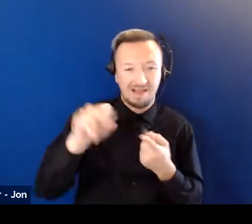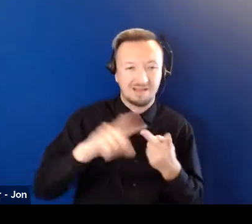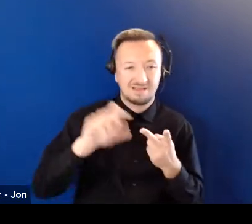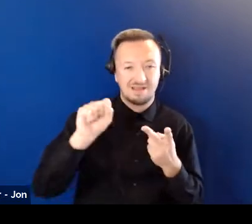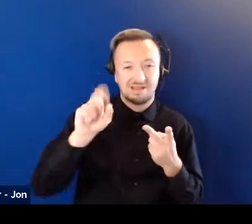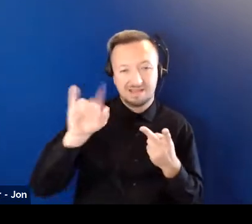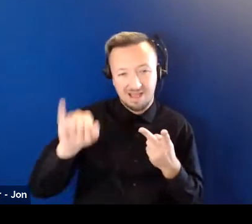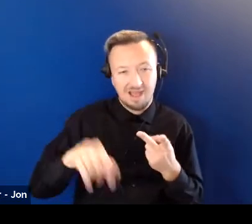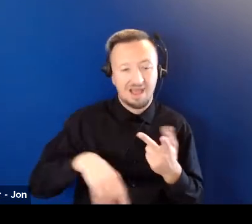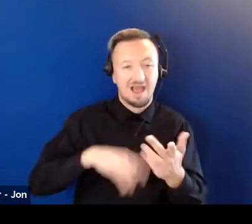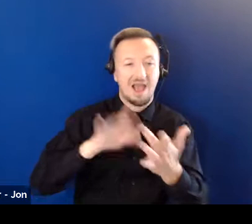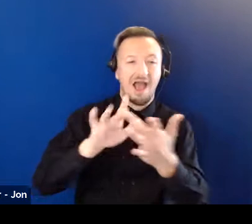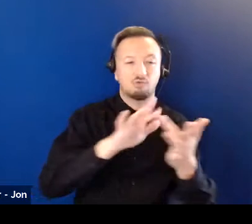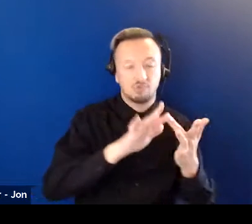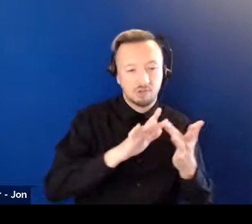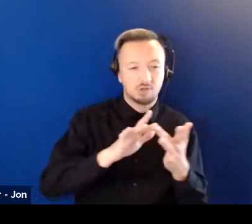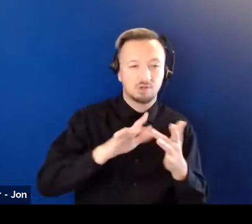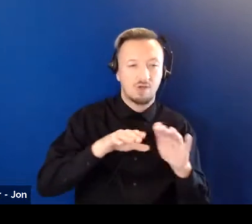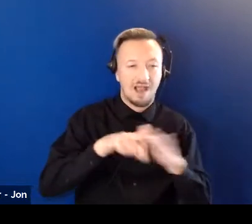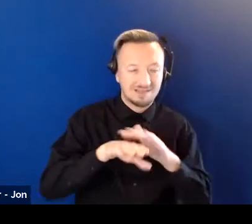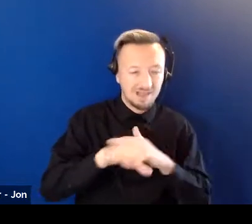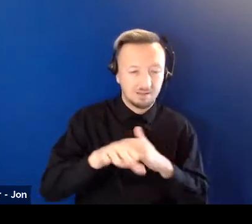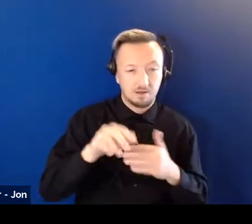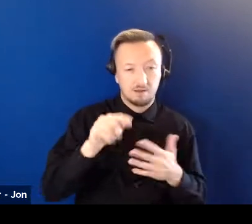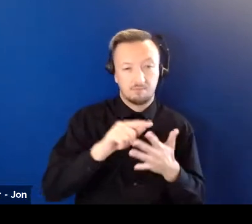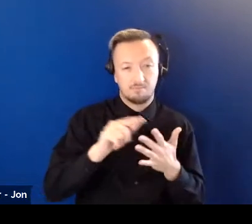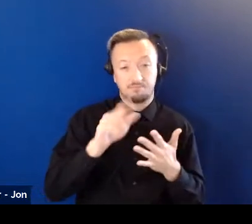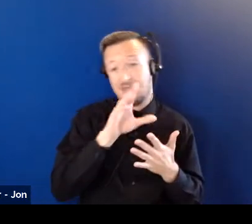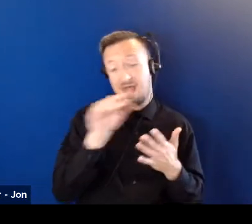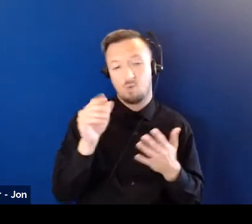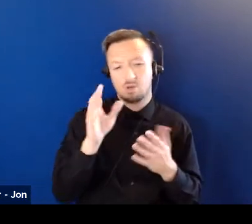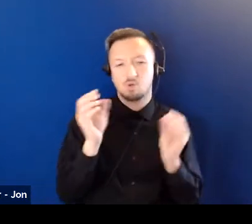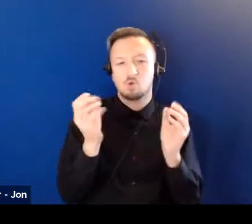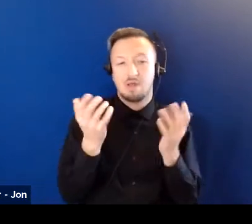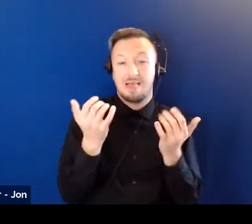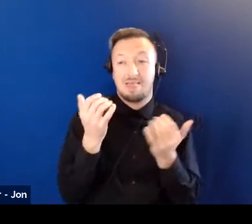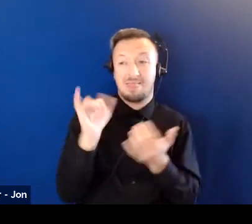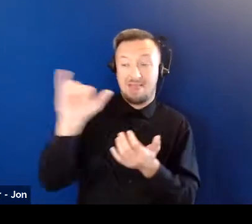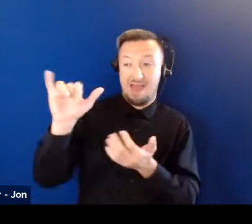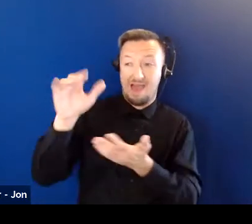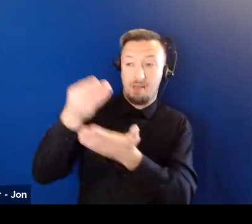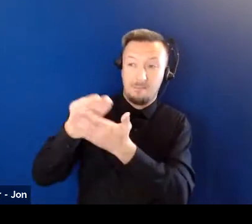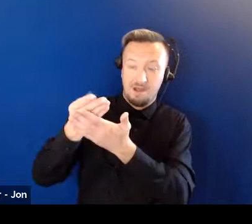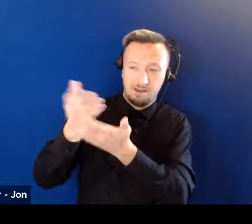outreach, access, and recovery, SOAR trained, and we're also going to be able to get some more training for my employment